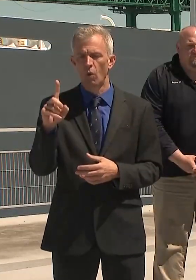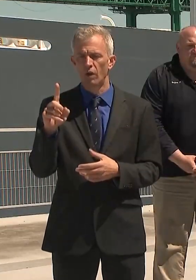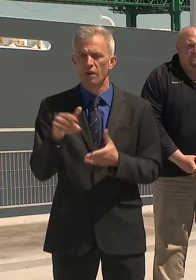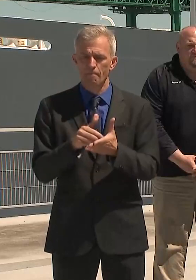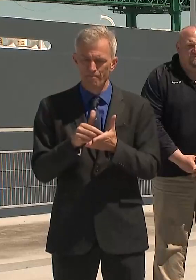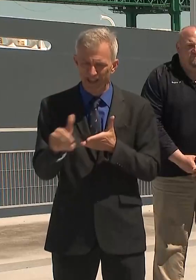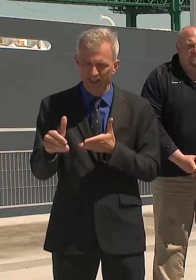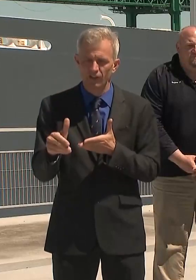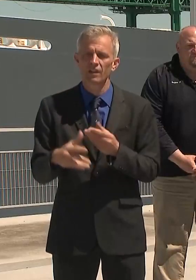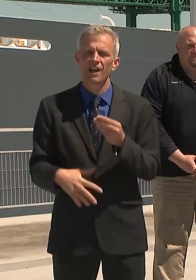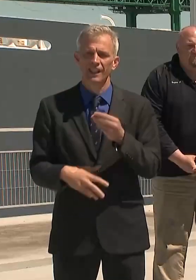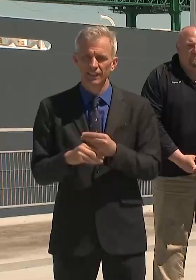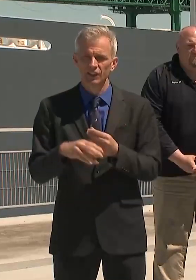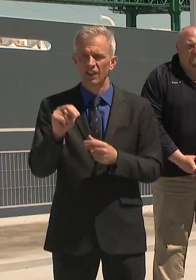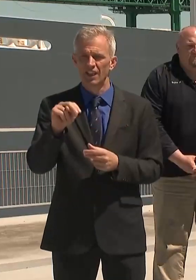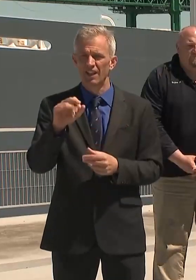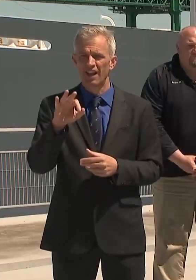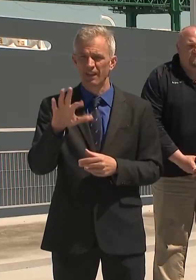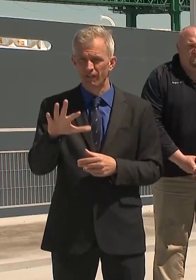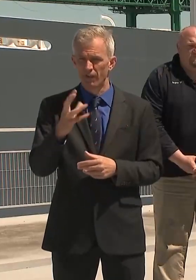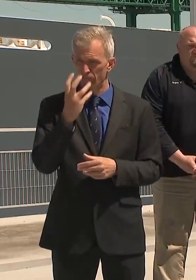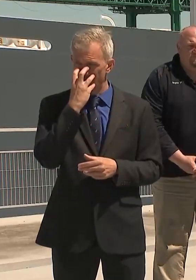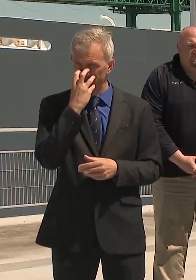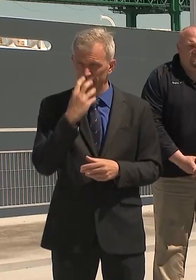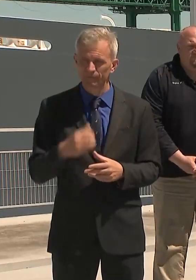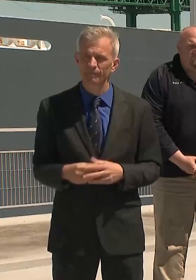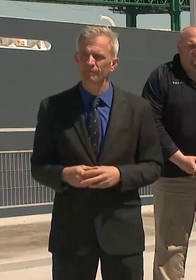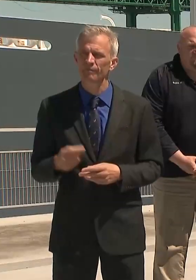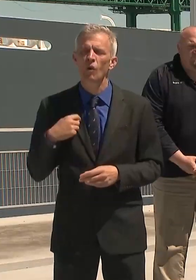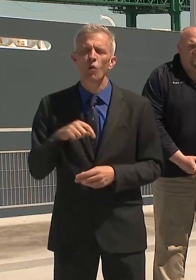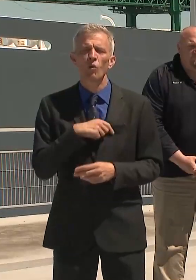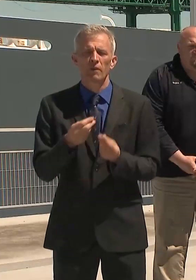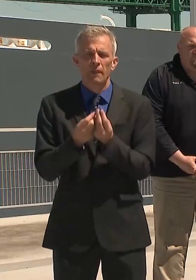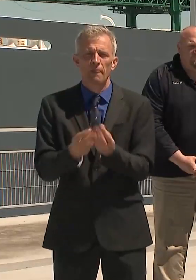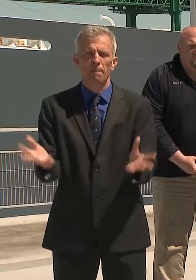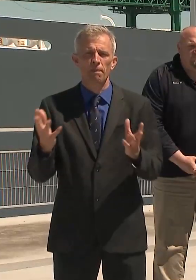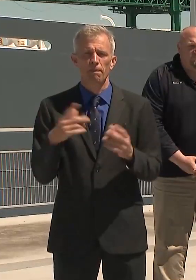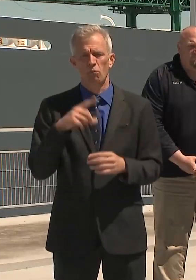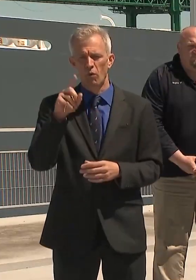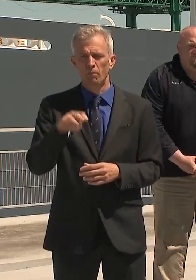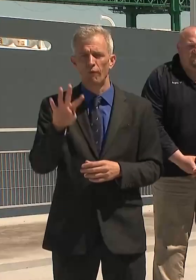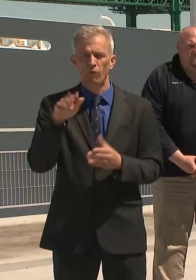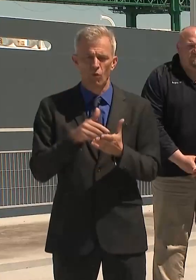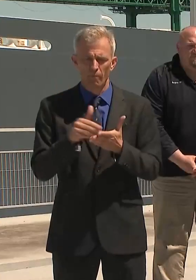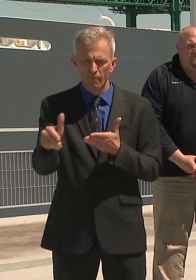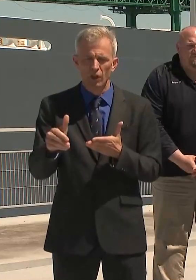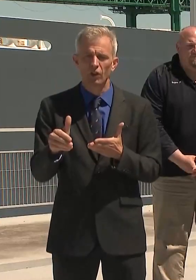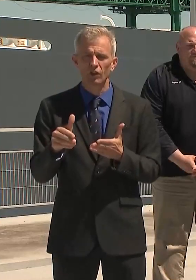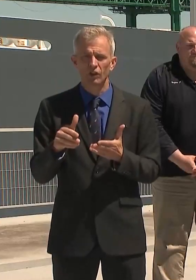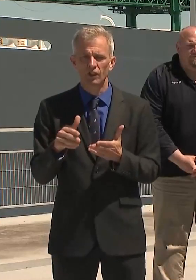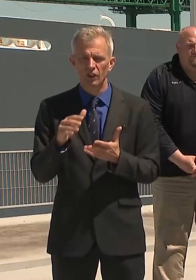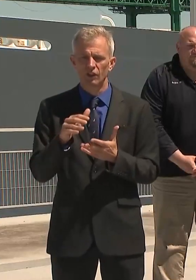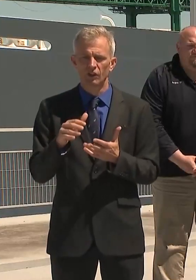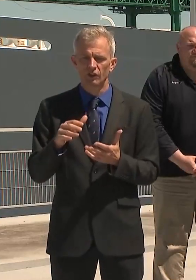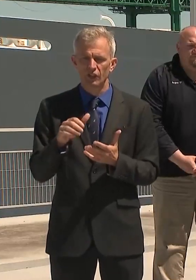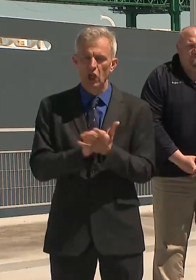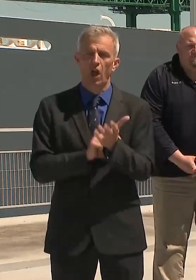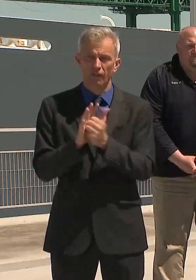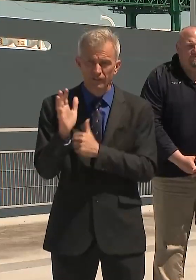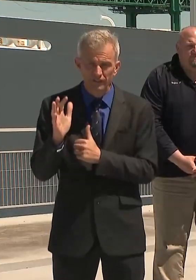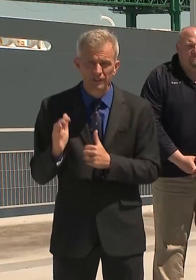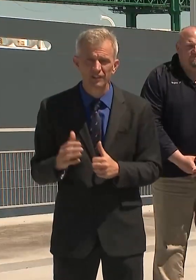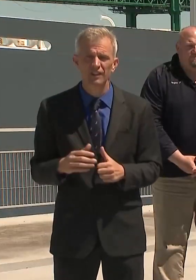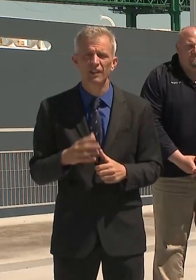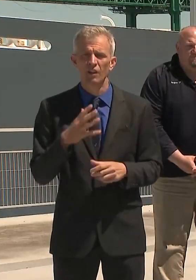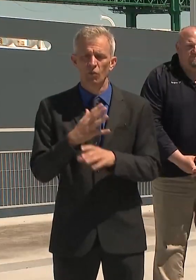additional N95 masks. We have distributed 1.4 million sets of gloves. We have procured an